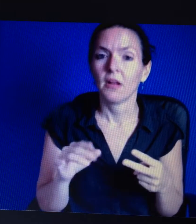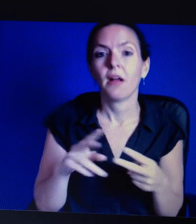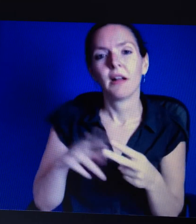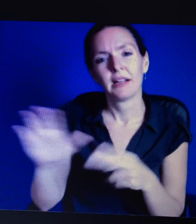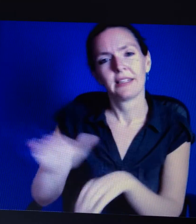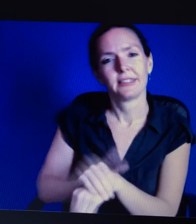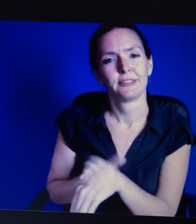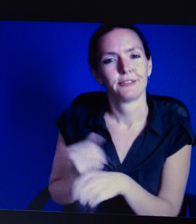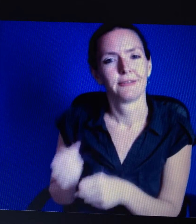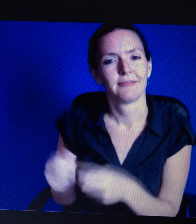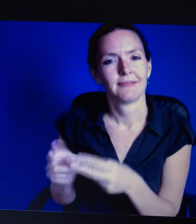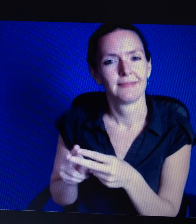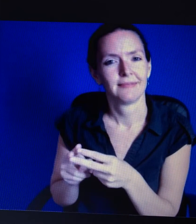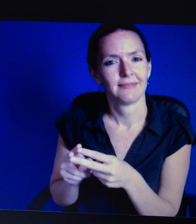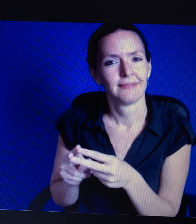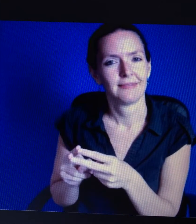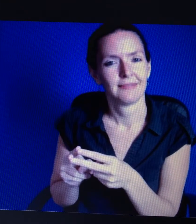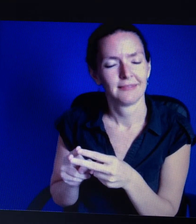me.